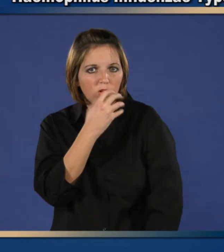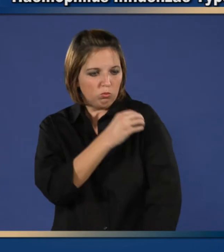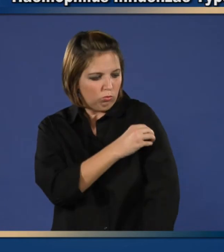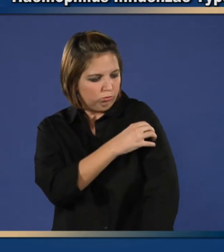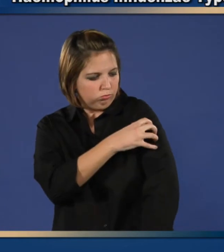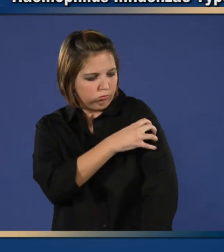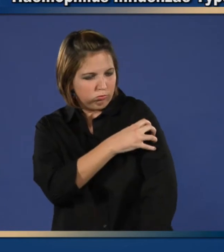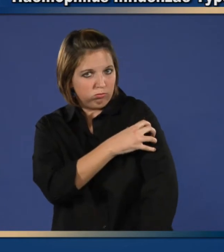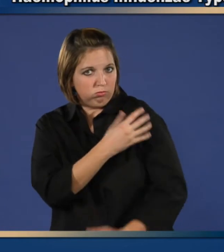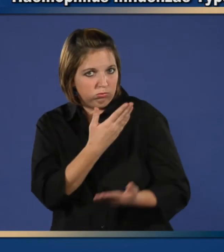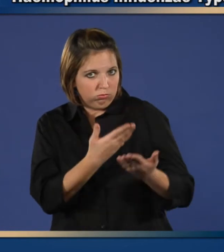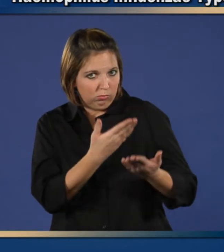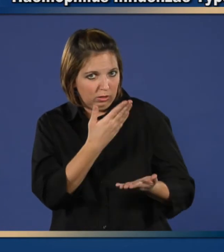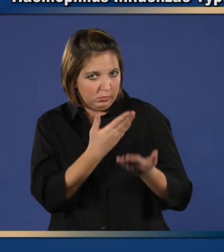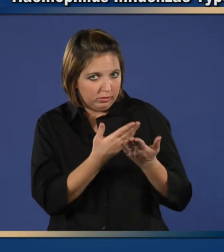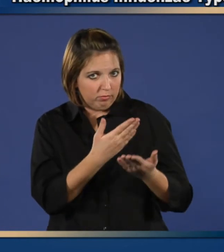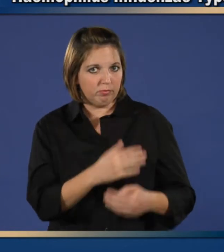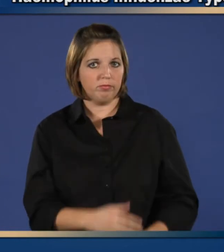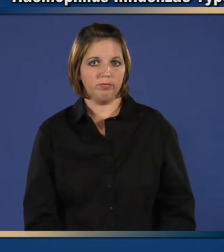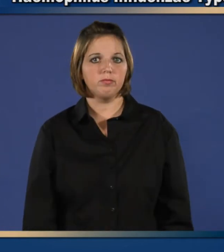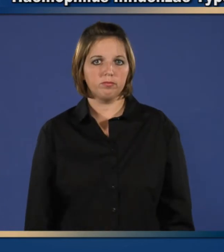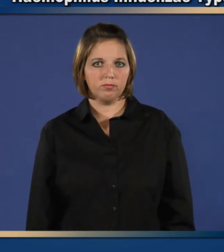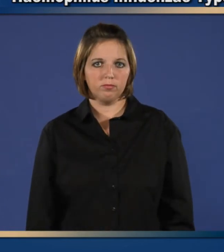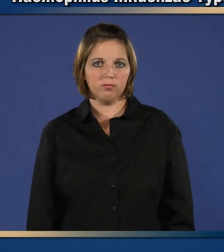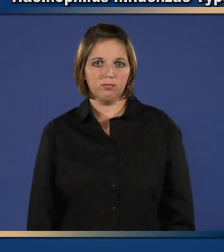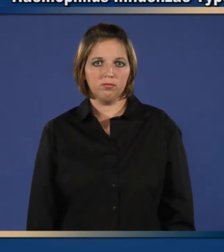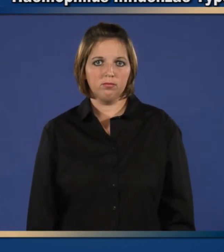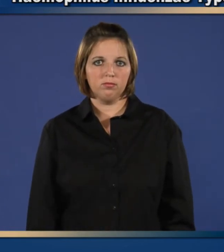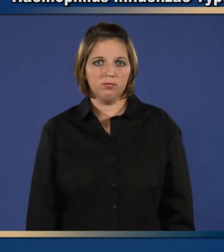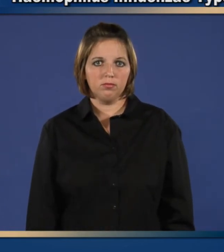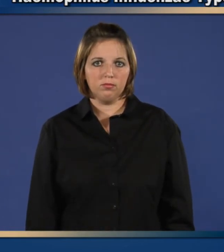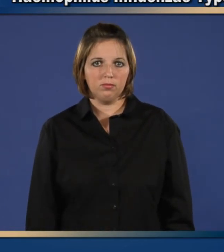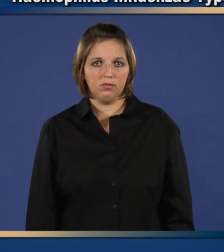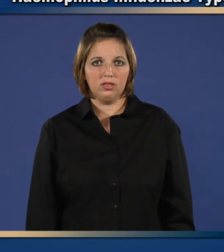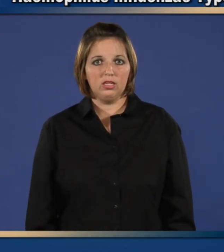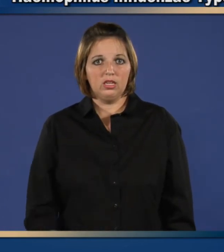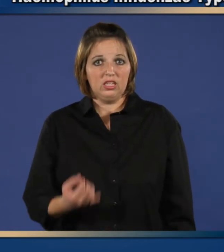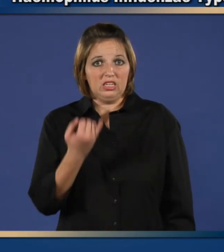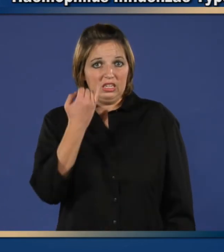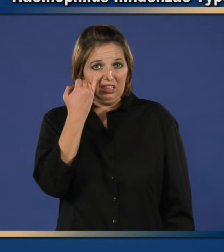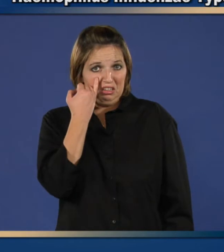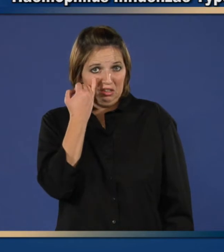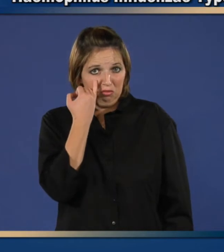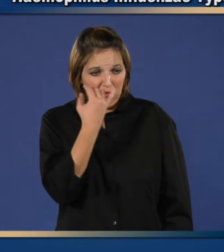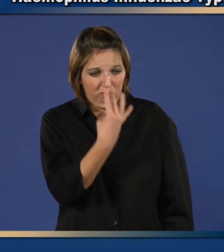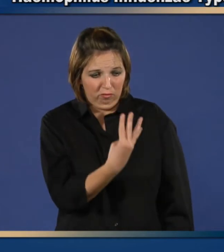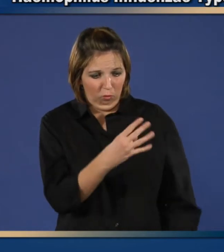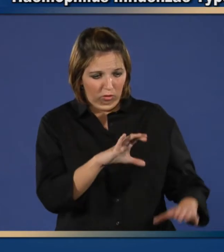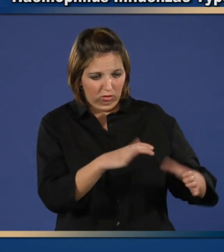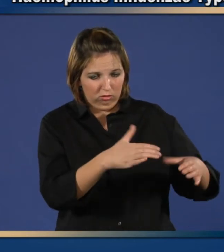or swelling where the shot was given, up to 1/4 of children.